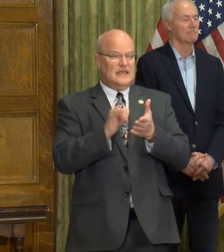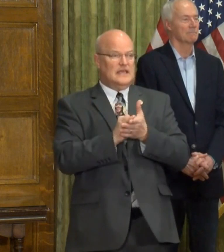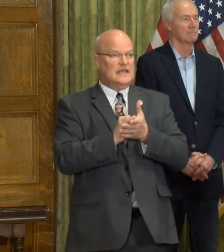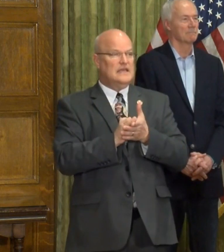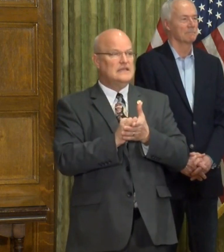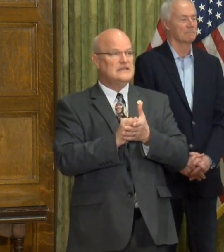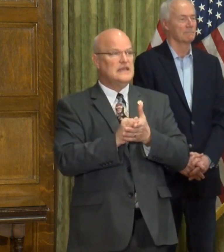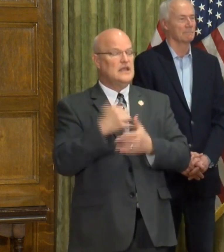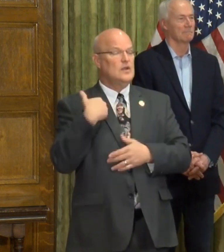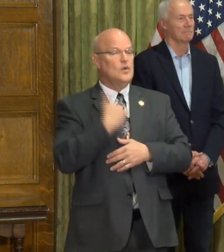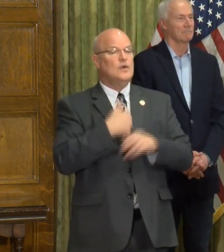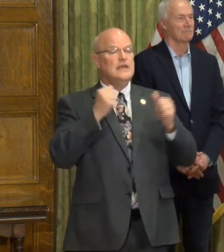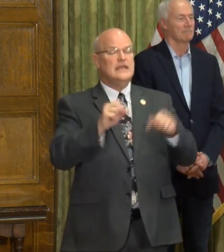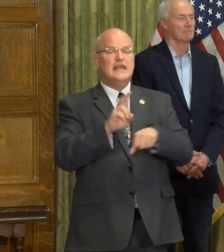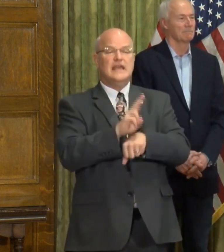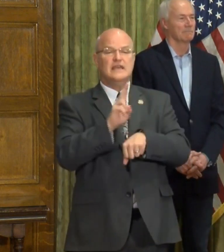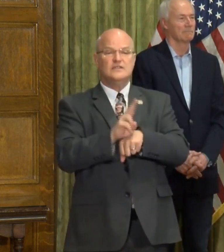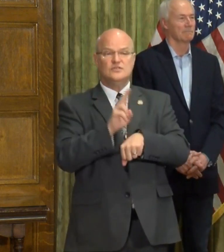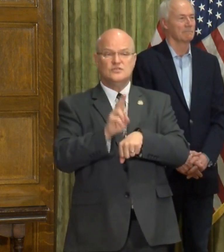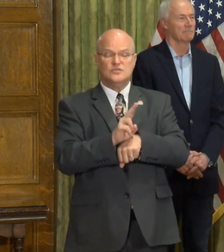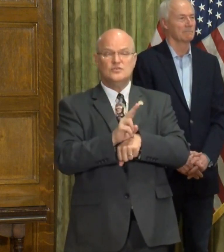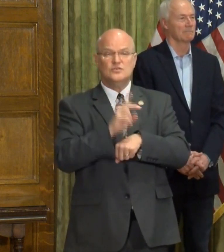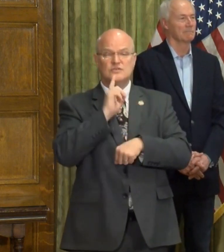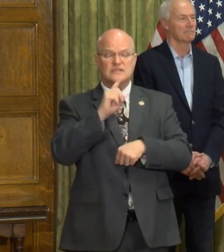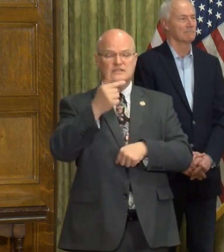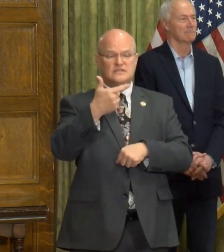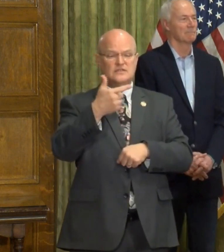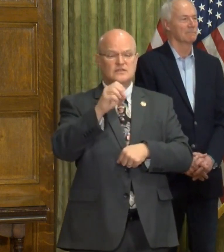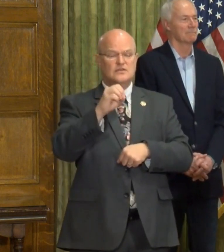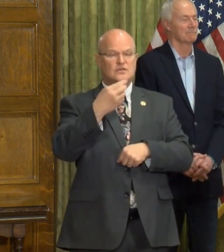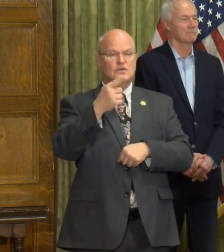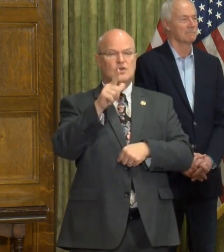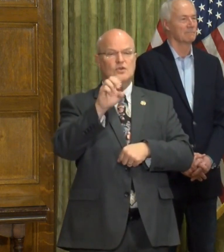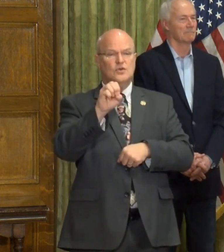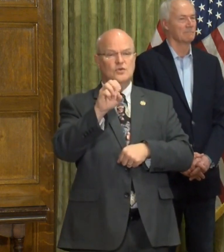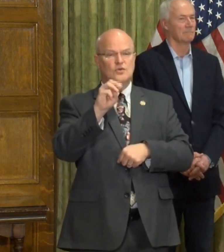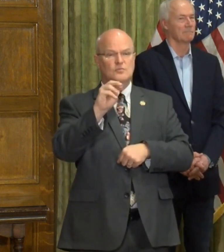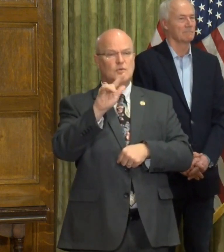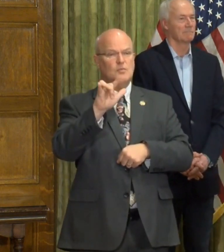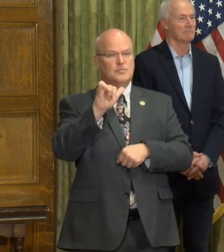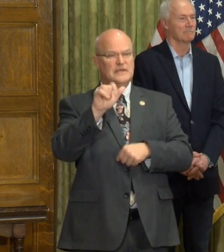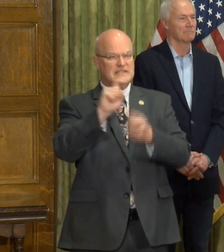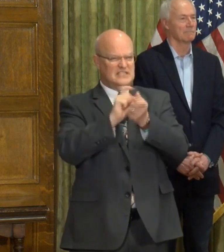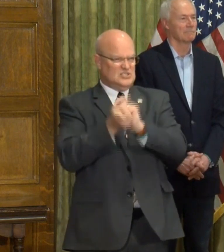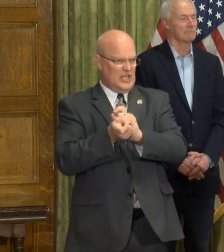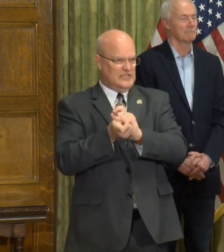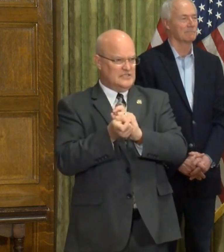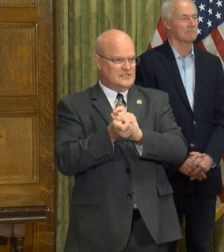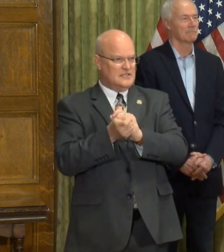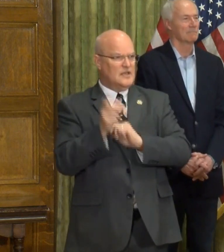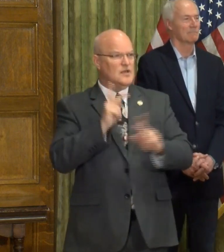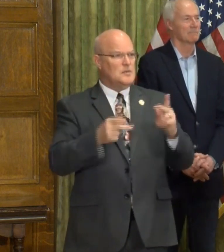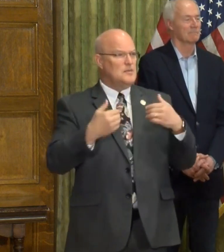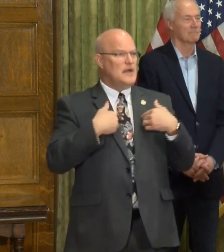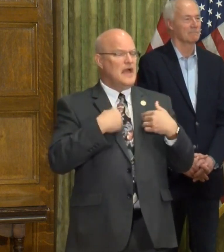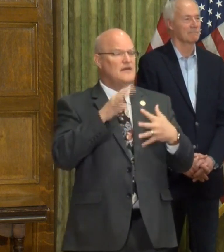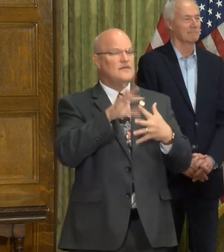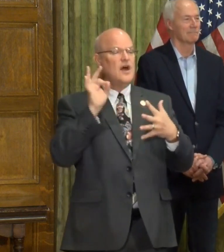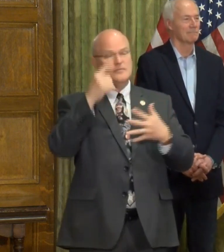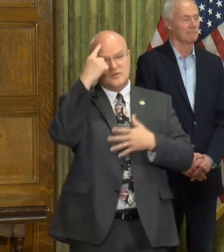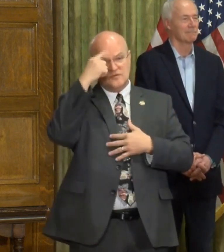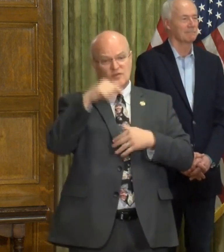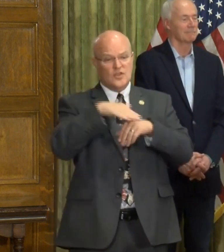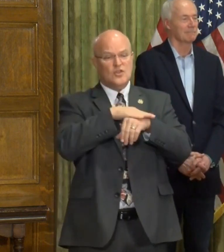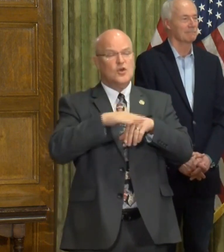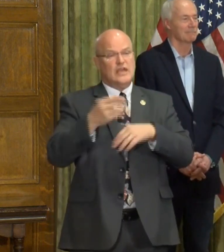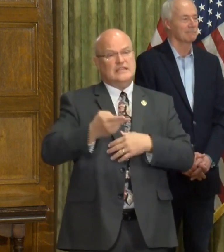of the sources that we can use is Google mobility changes. They use, for those who have